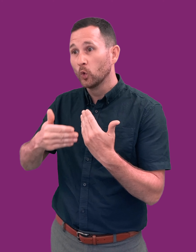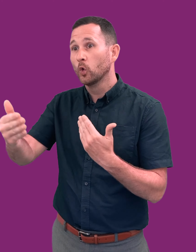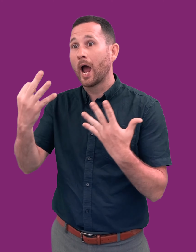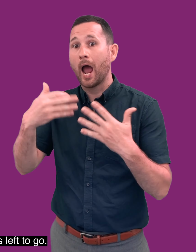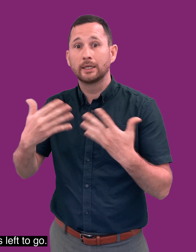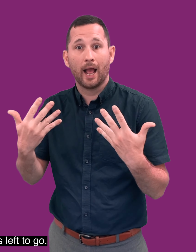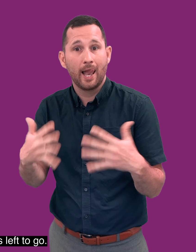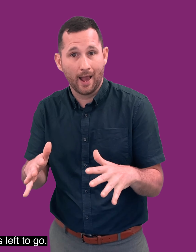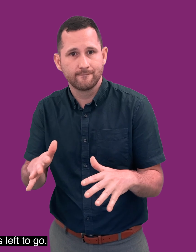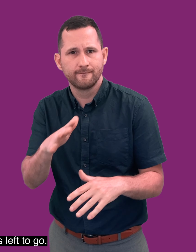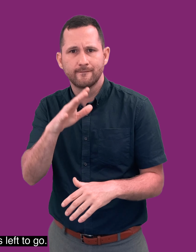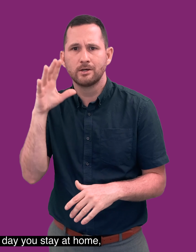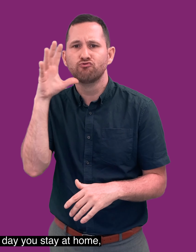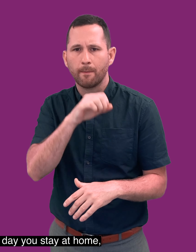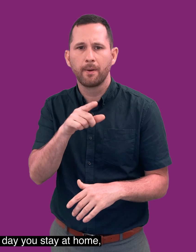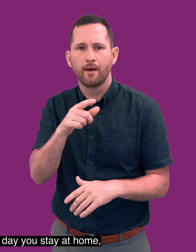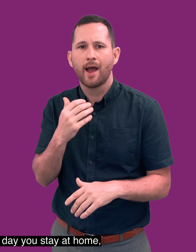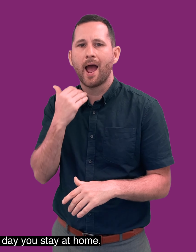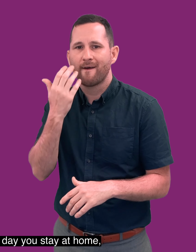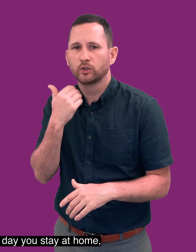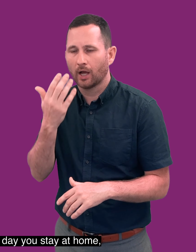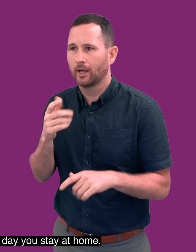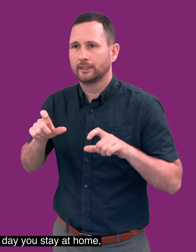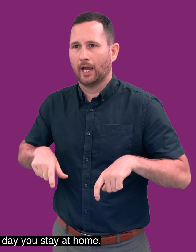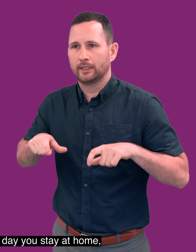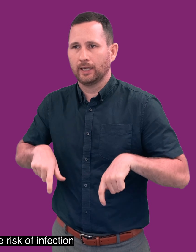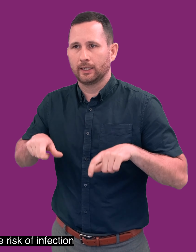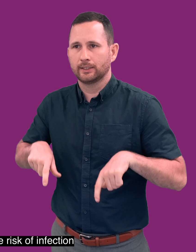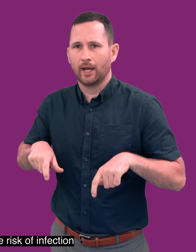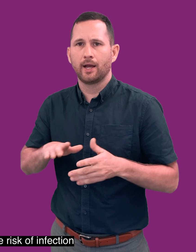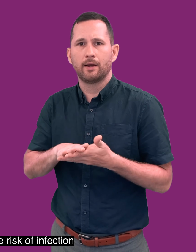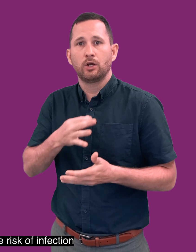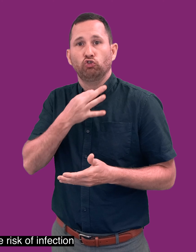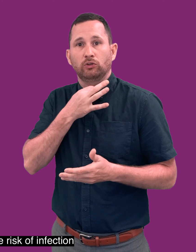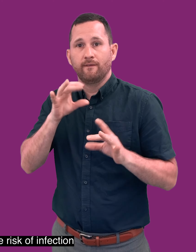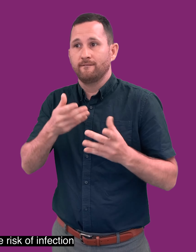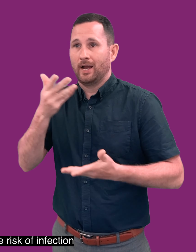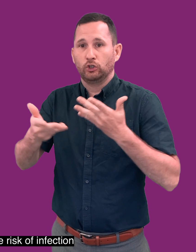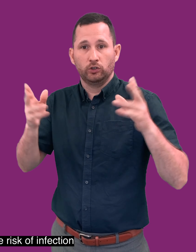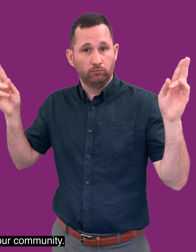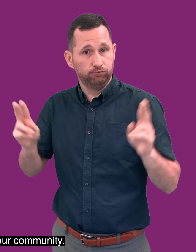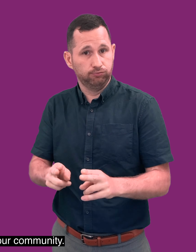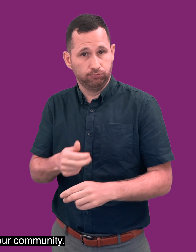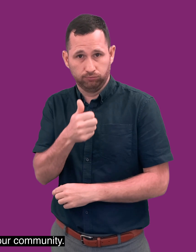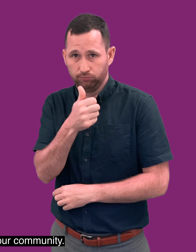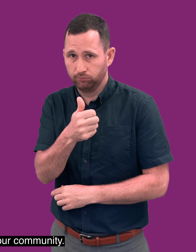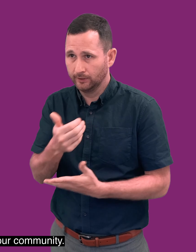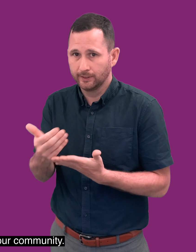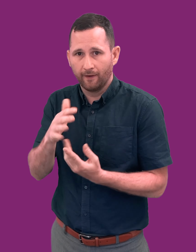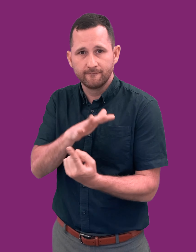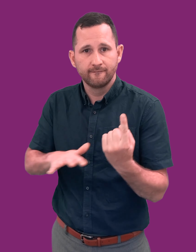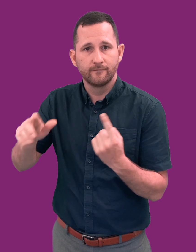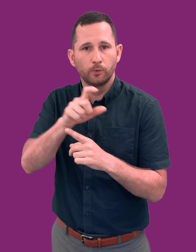8 days left to go. Remember that every day you stay at home helps to reduce the risk of infection for those in your community.